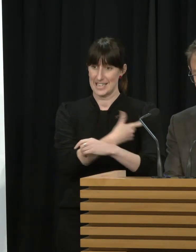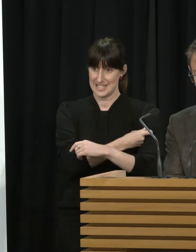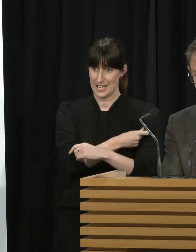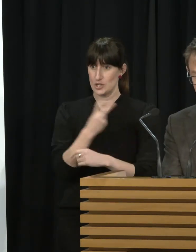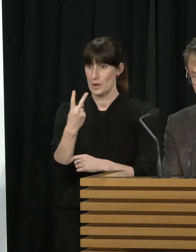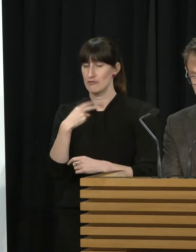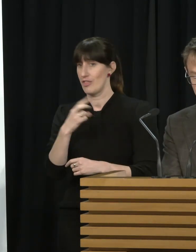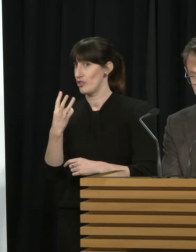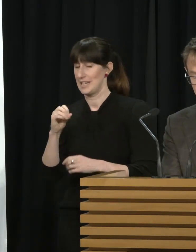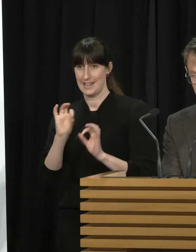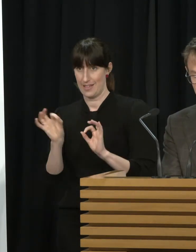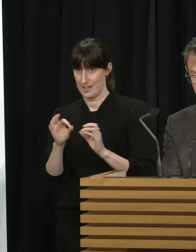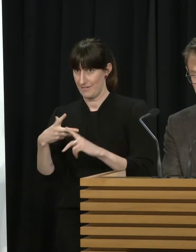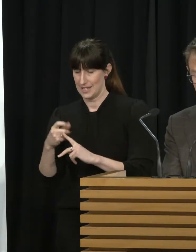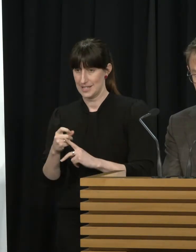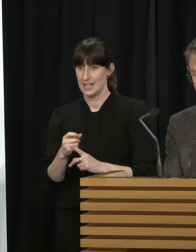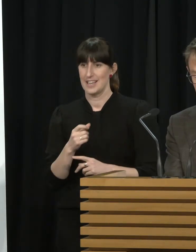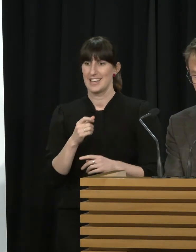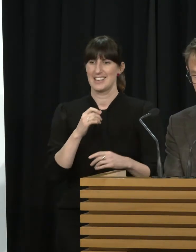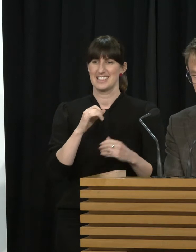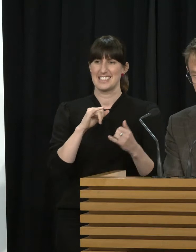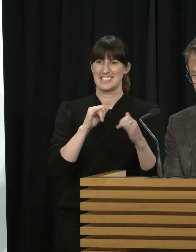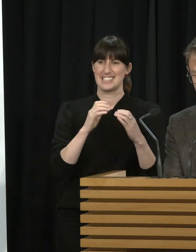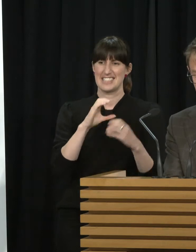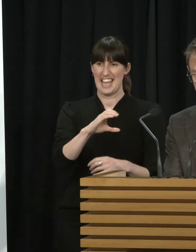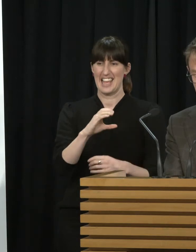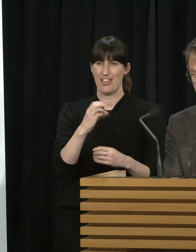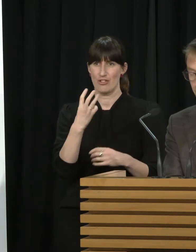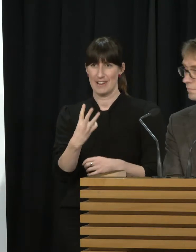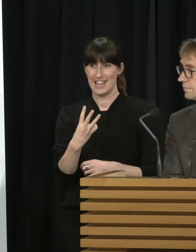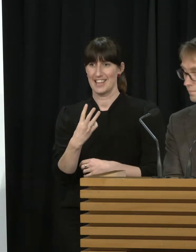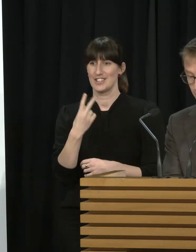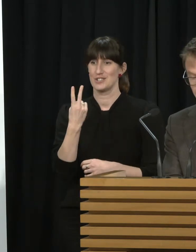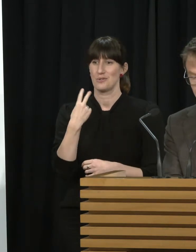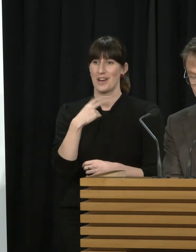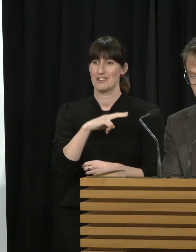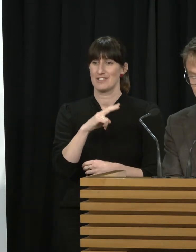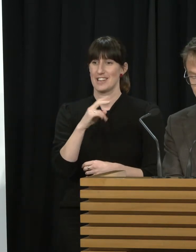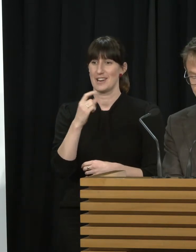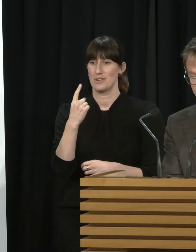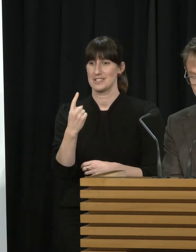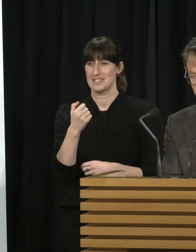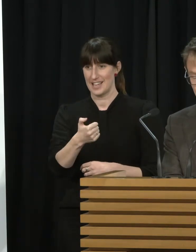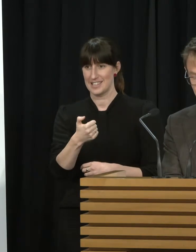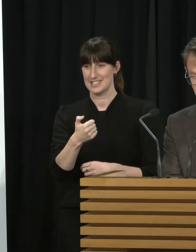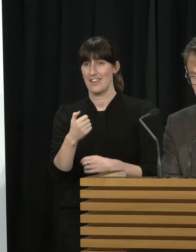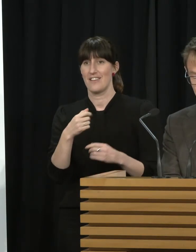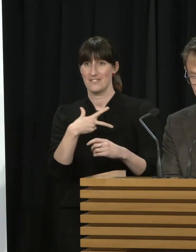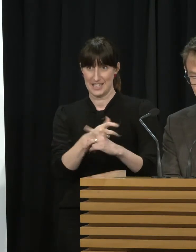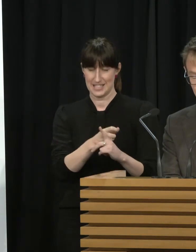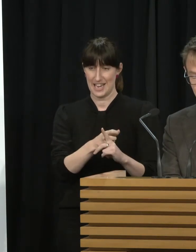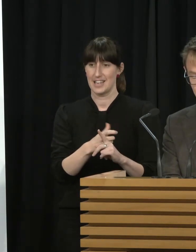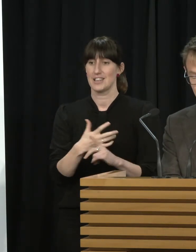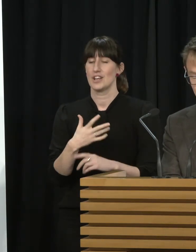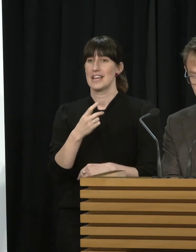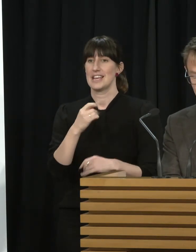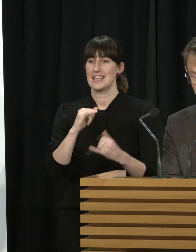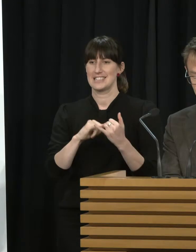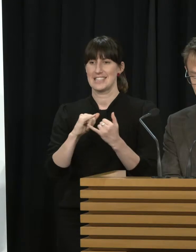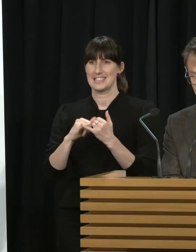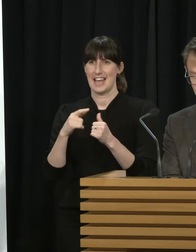For C3 Limited, they have 206 vaccinated and 201 unvaccinated. For SSA New Zealand Limited, they